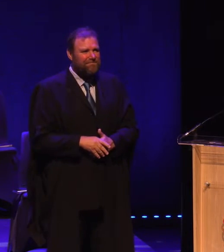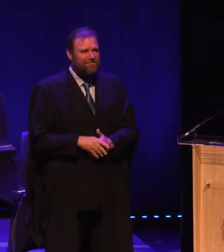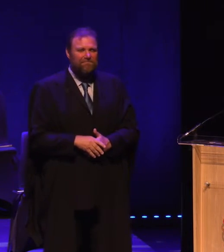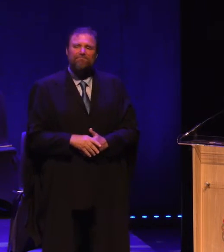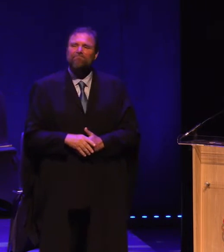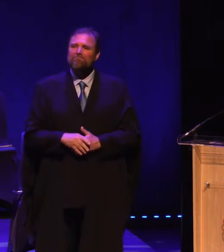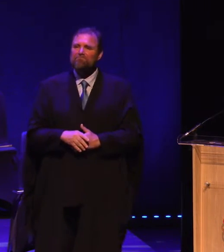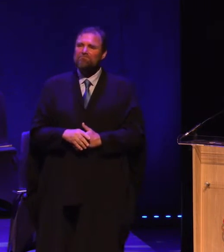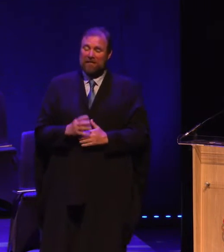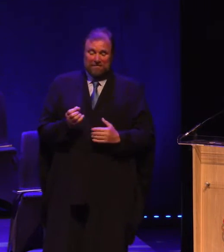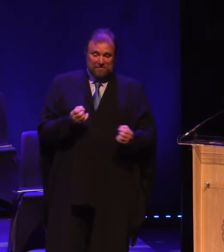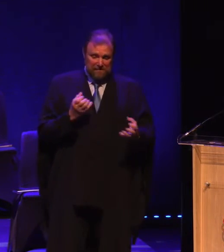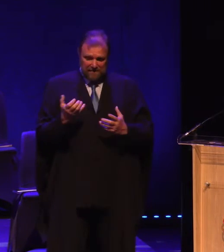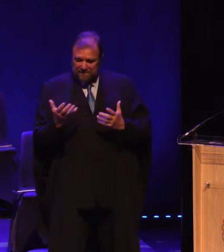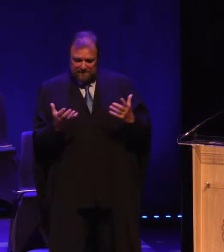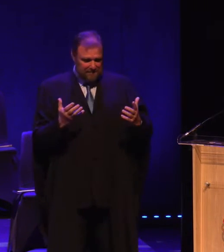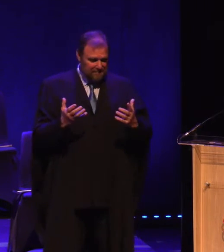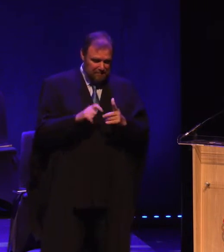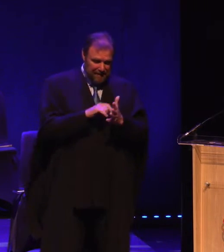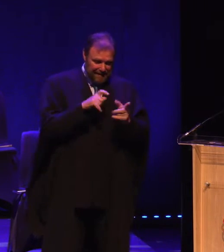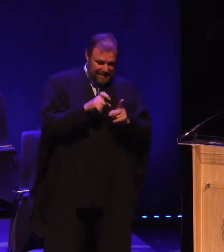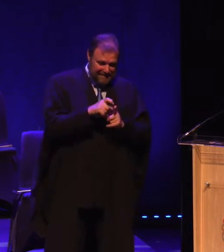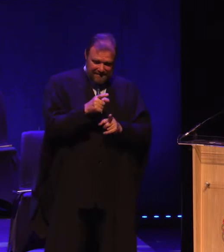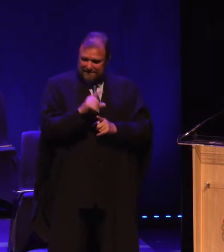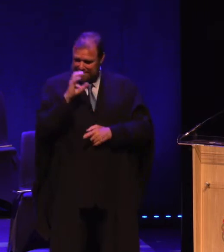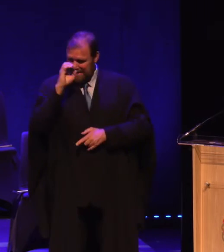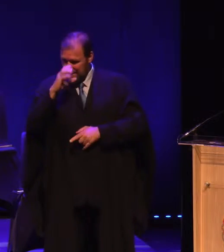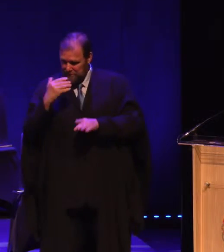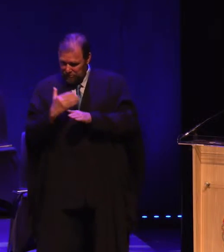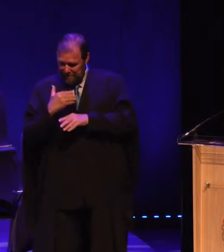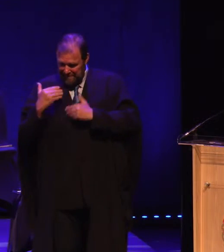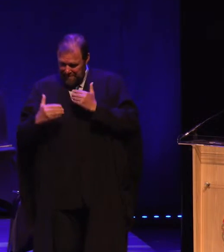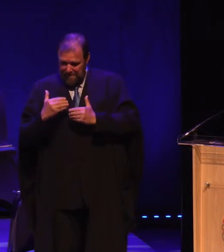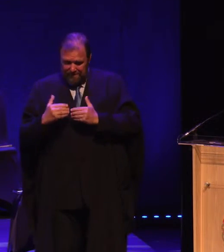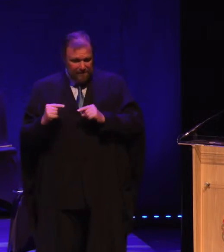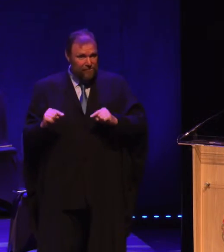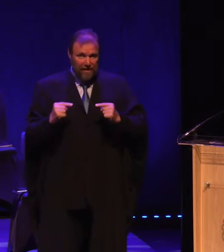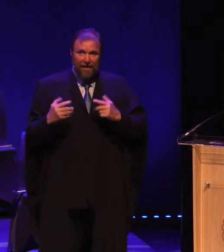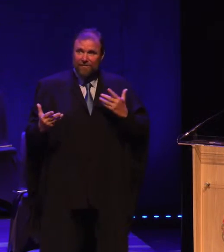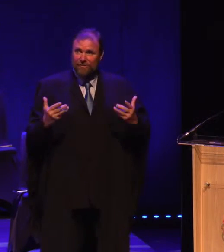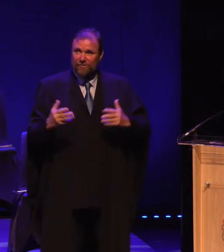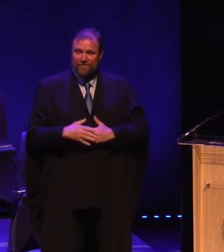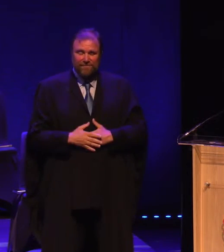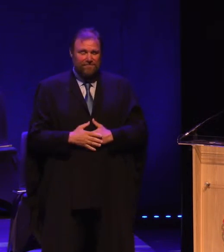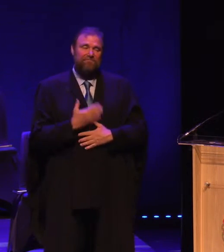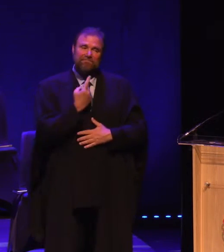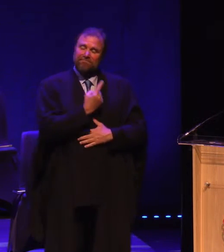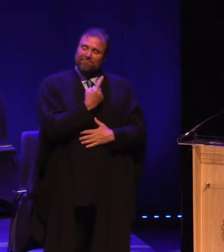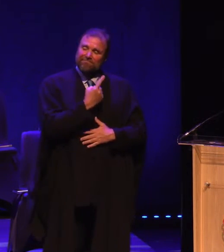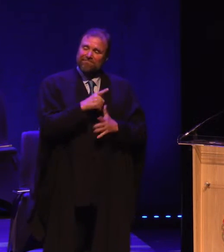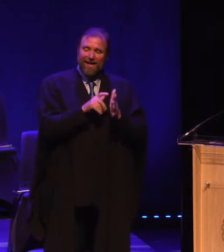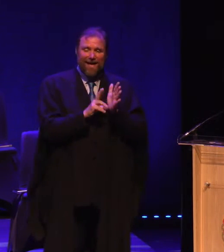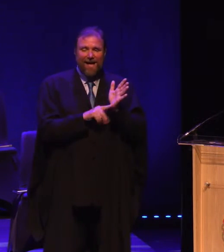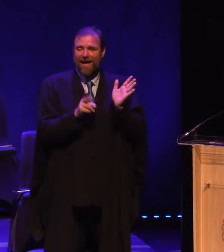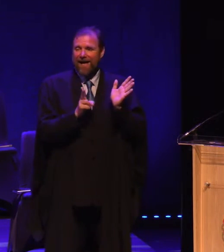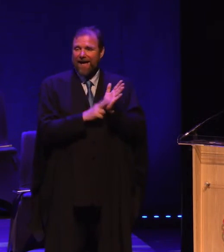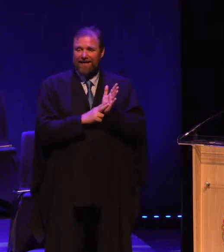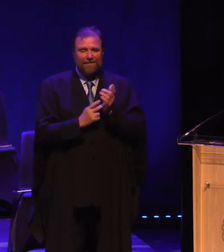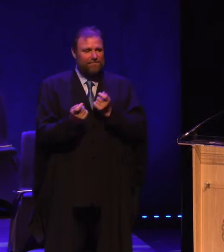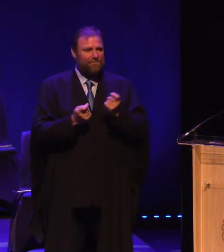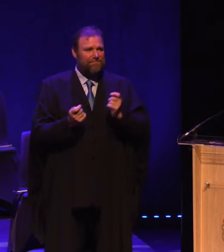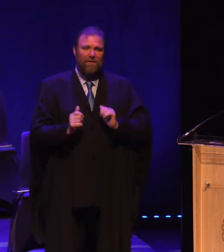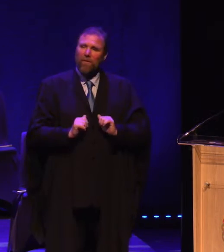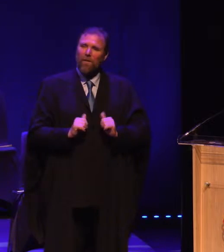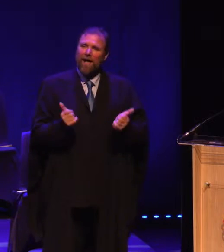Juggling a PhD and an academic career is challenging, something that Adeline managed to handle very well and is